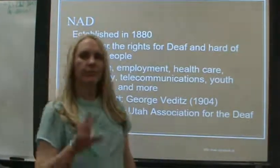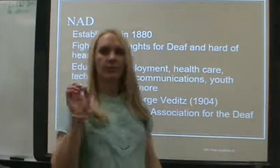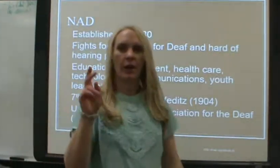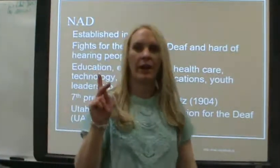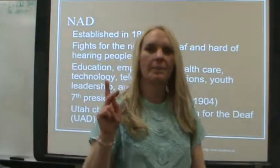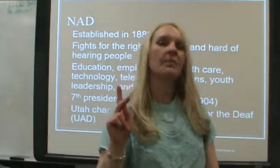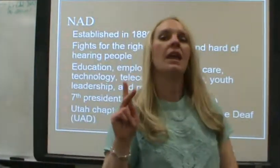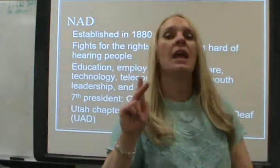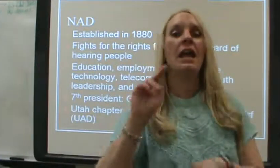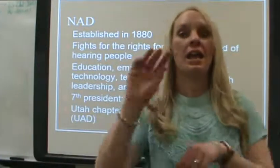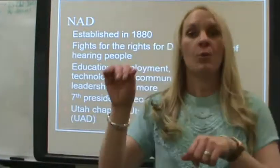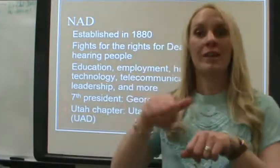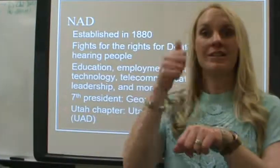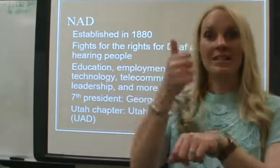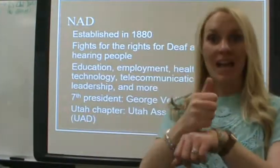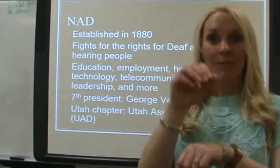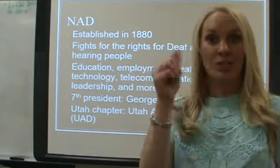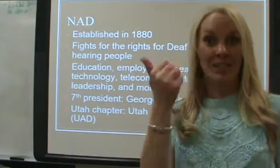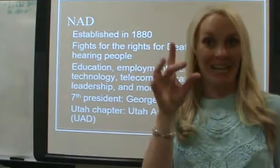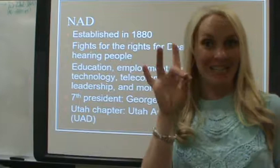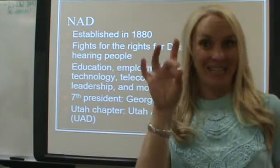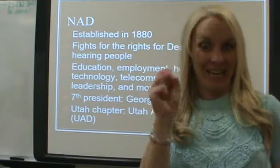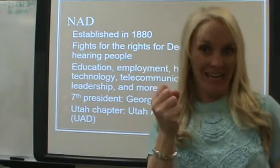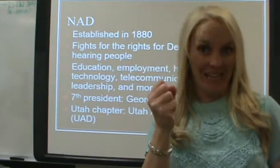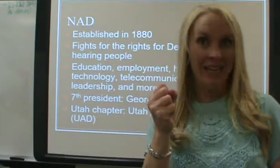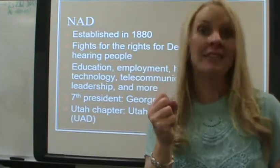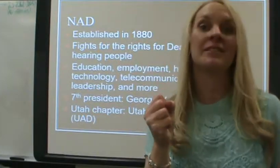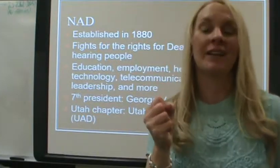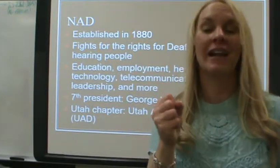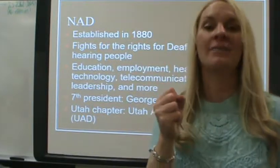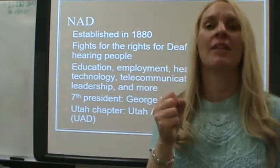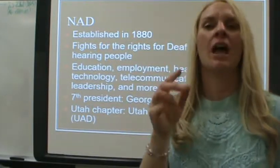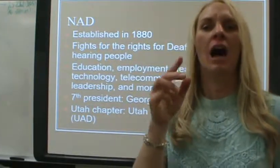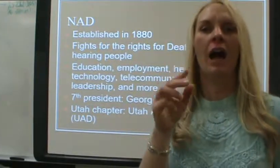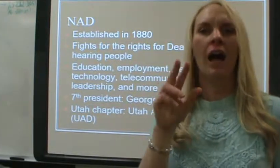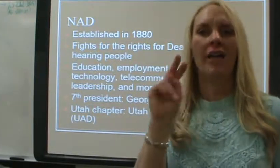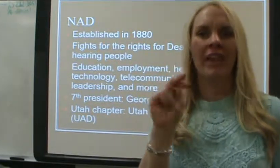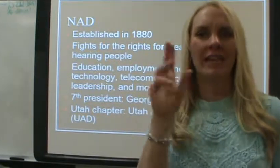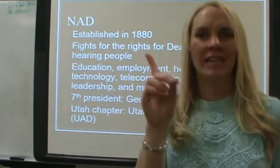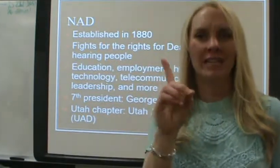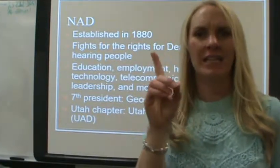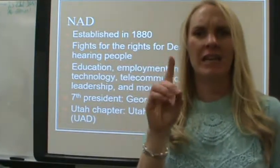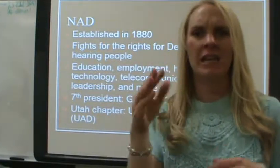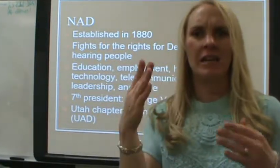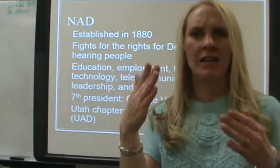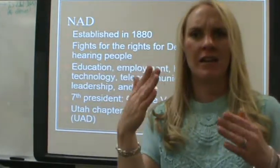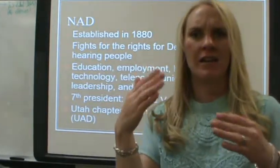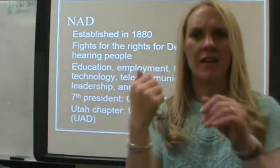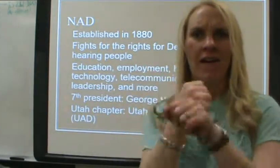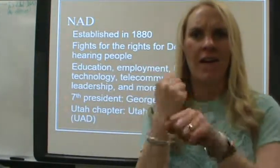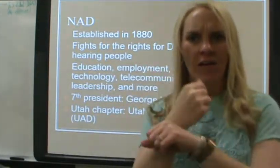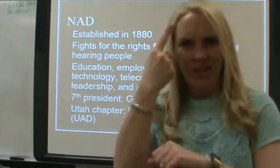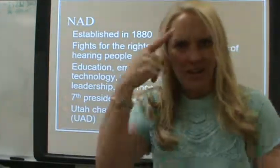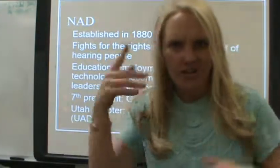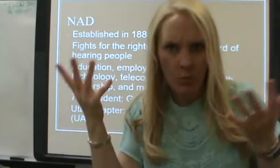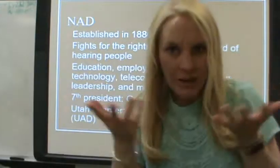All right. It was established in 1880, right? The NAD fights for what?